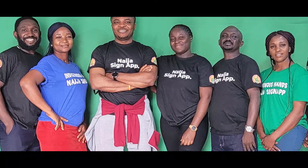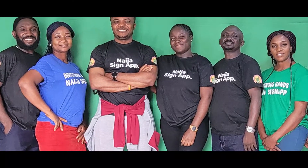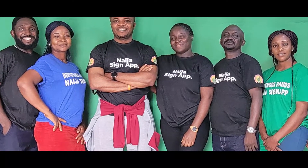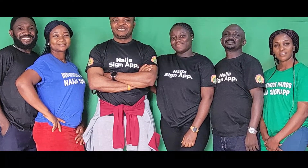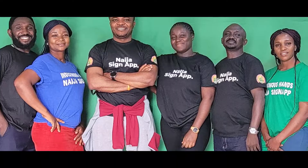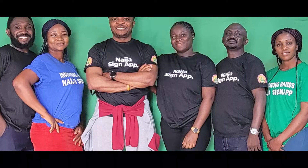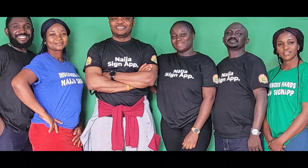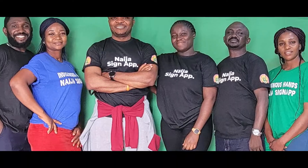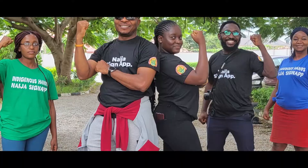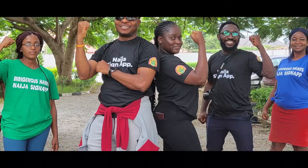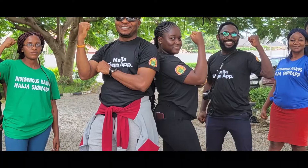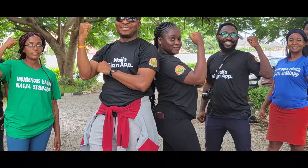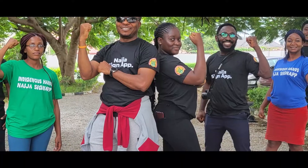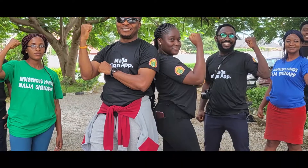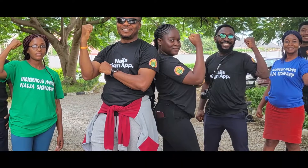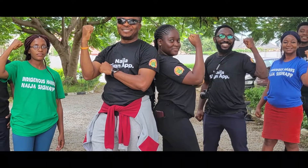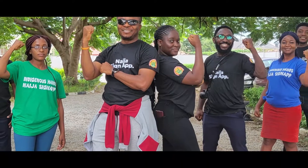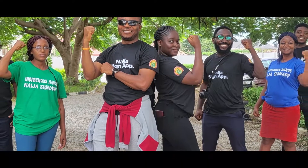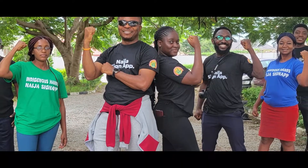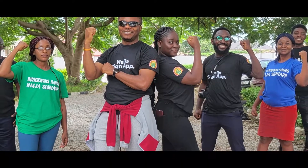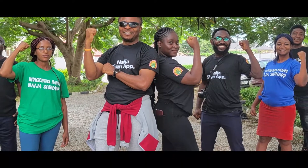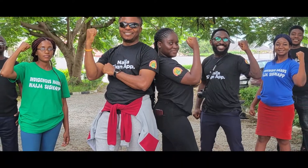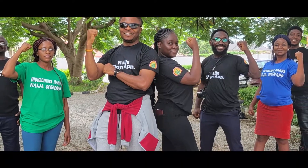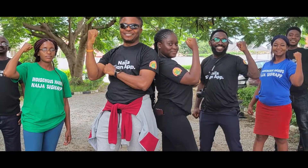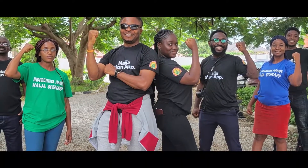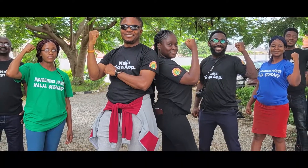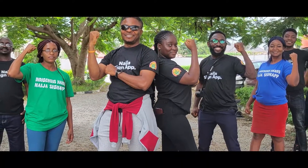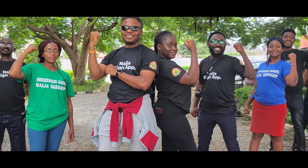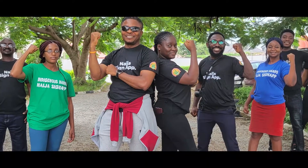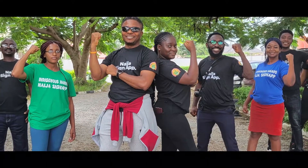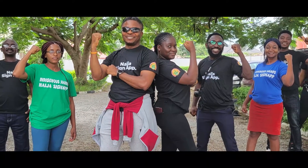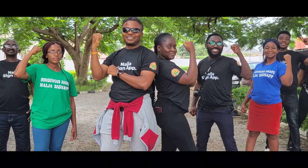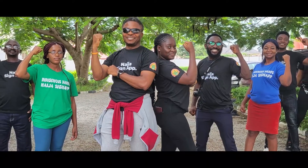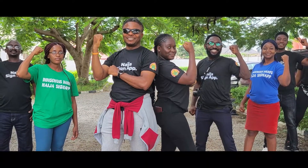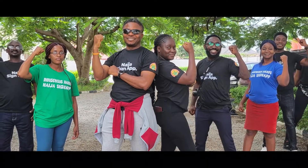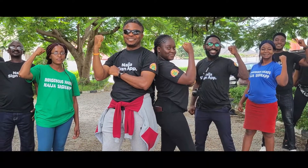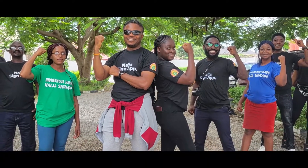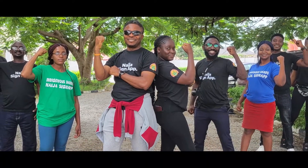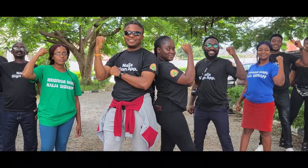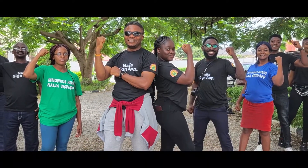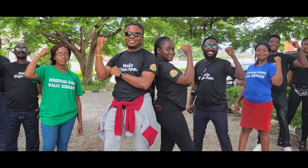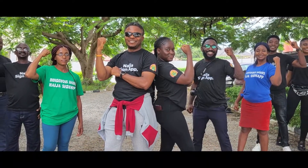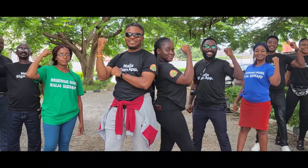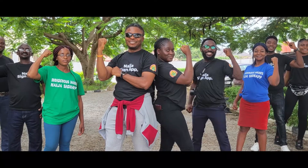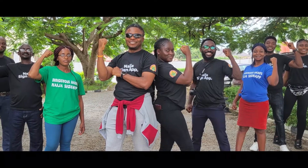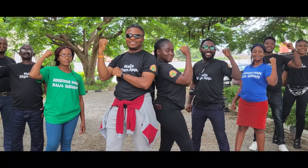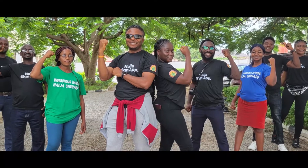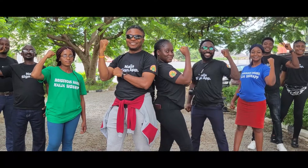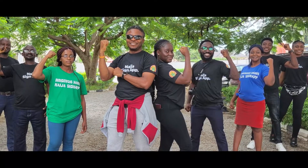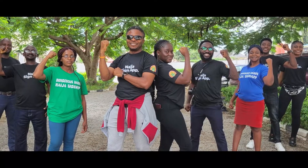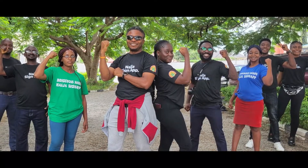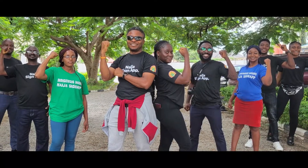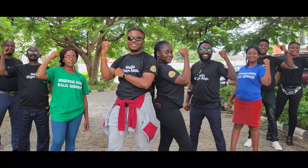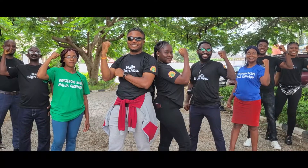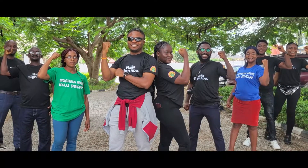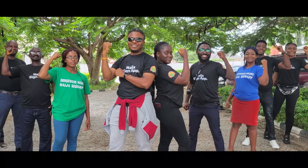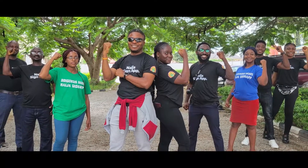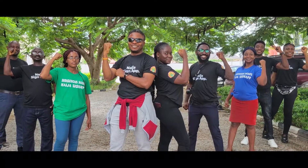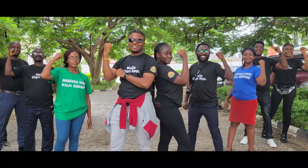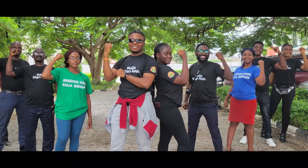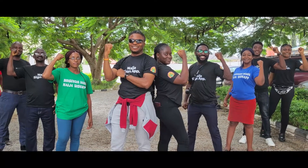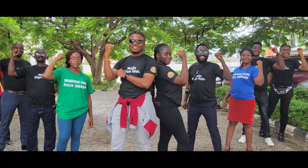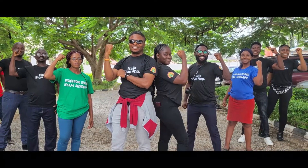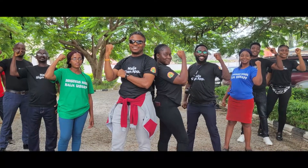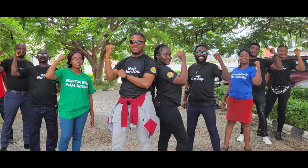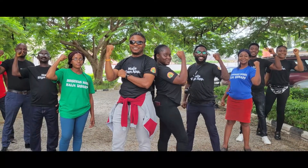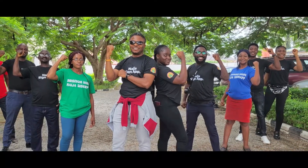language consultants on successfully translating this story into Indigenous Nigerian sign languages to enable Indigenous Nigerian